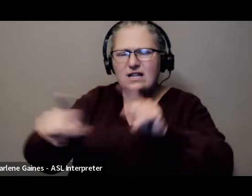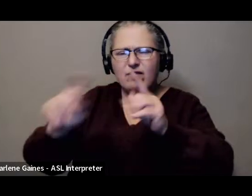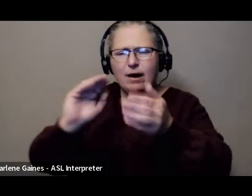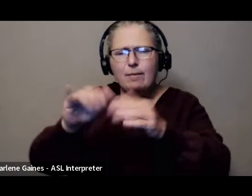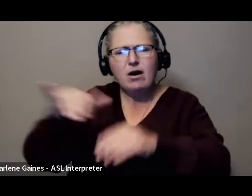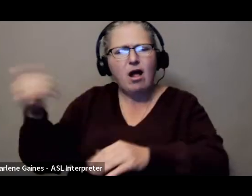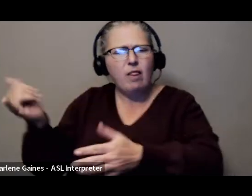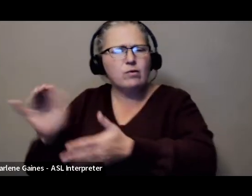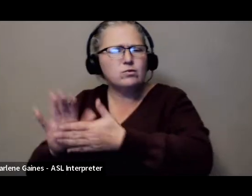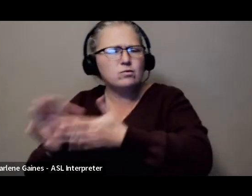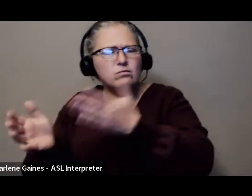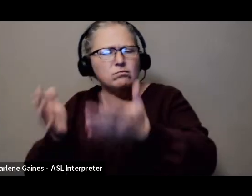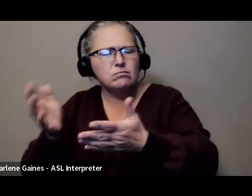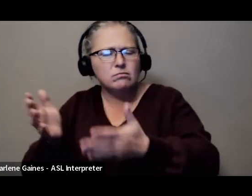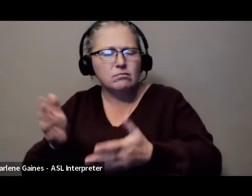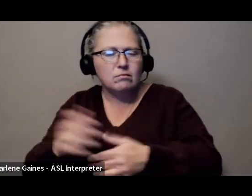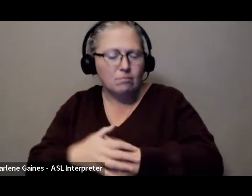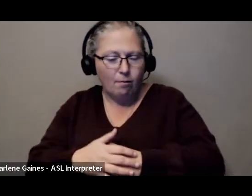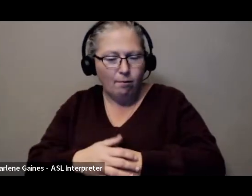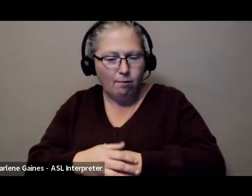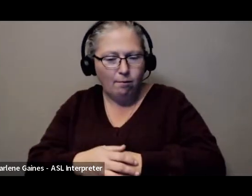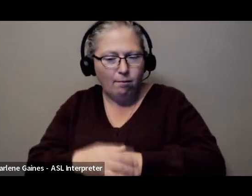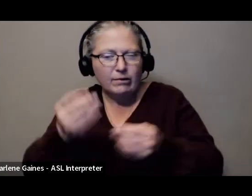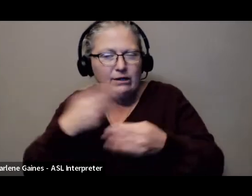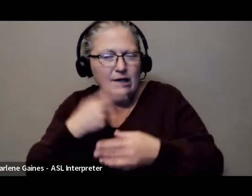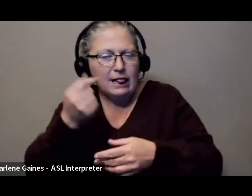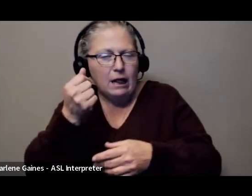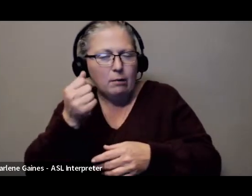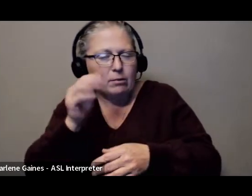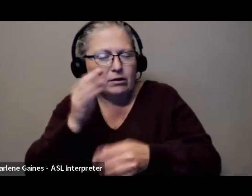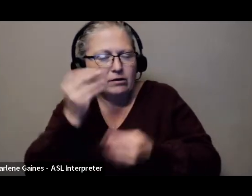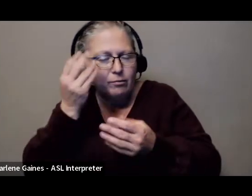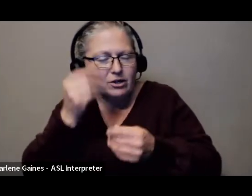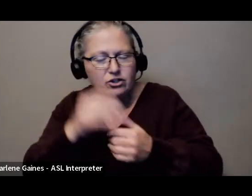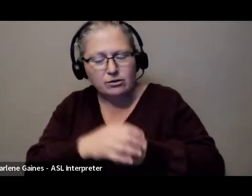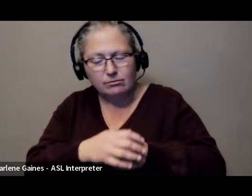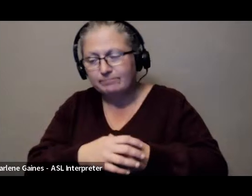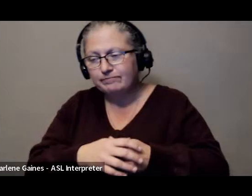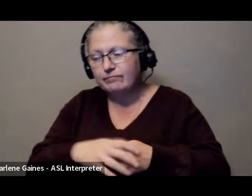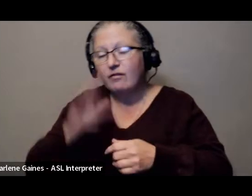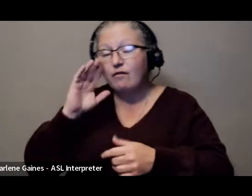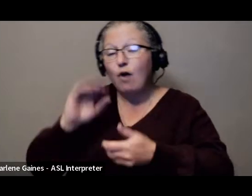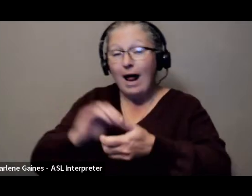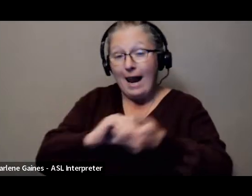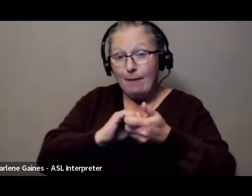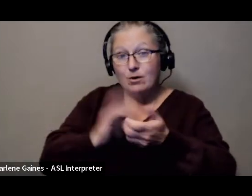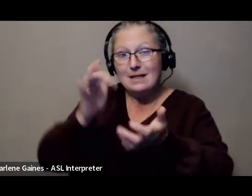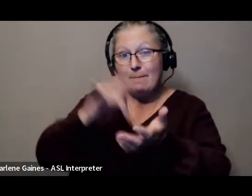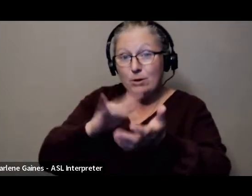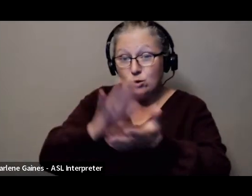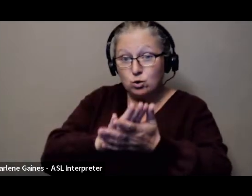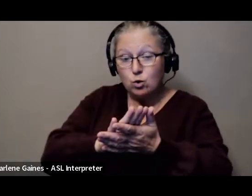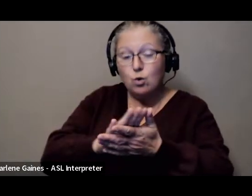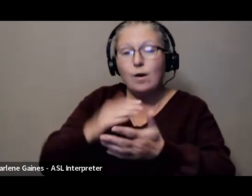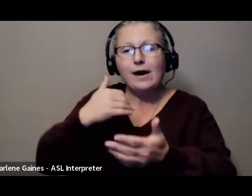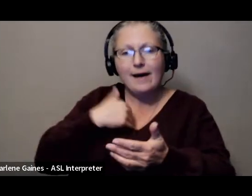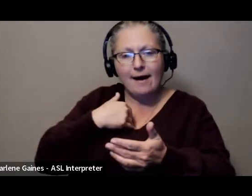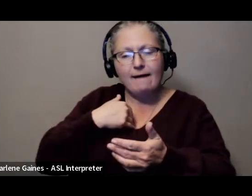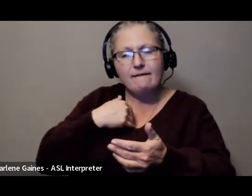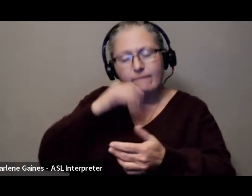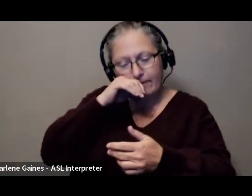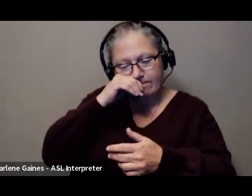So yeah, if you could give me some insight on that. Yeah, so in terms of collaboration with the middle schools, we have